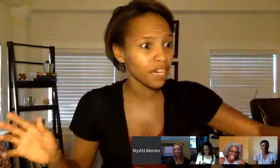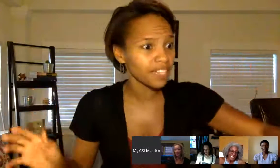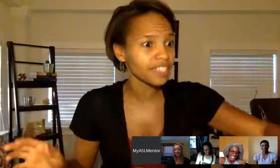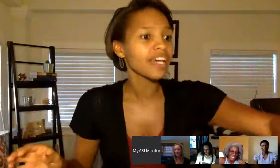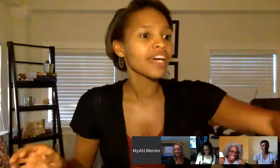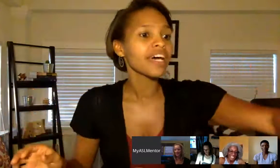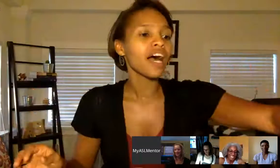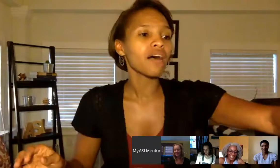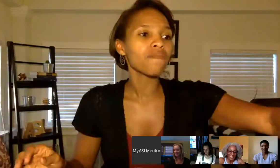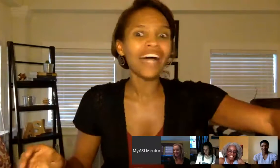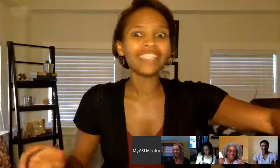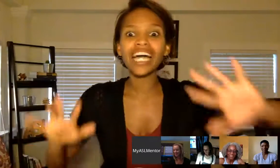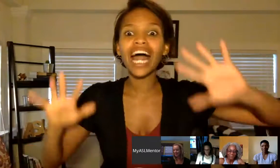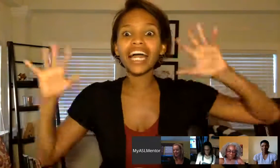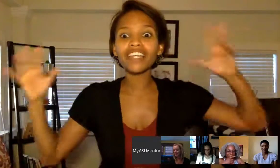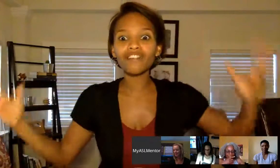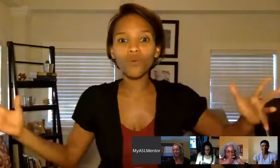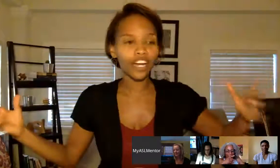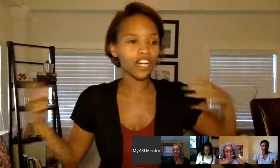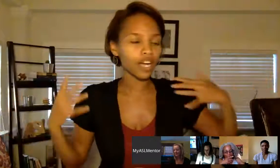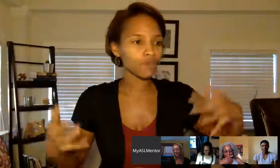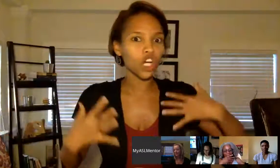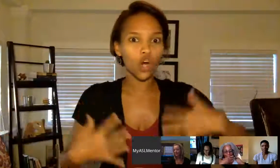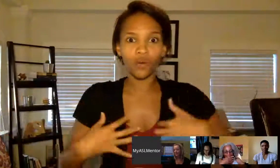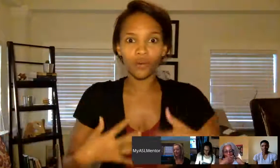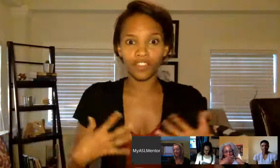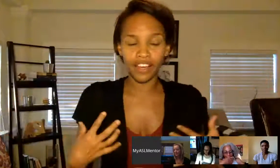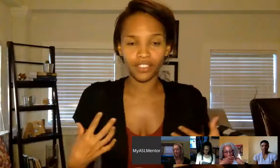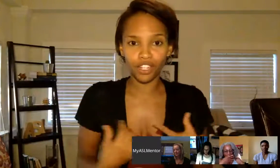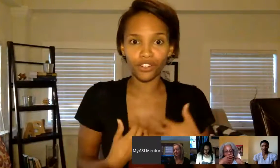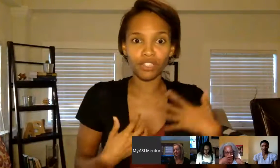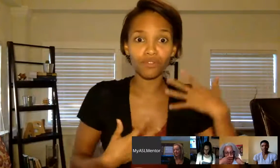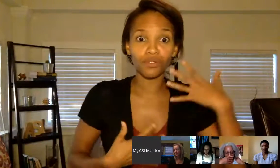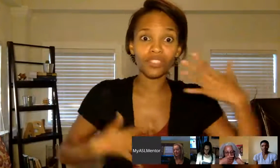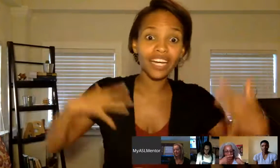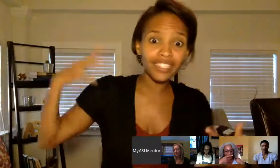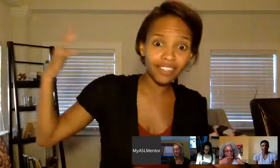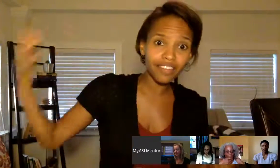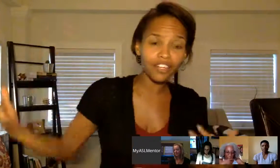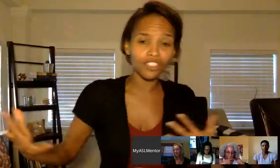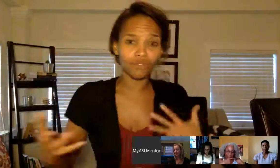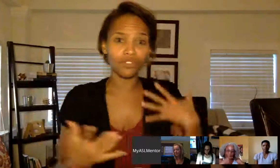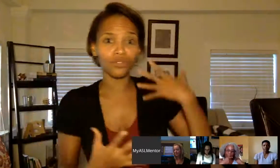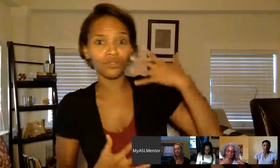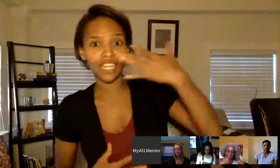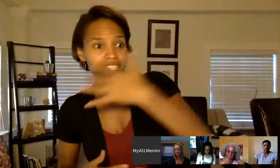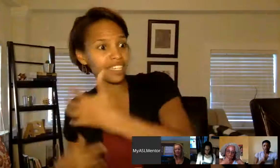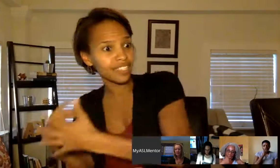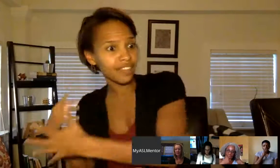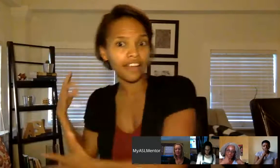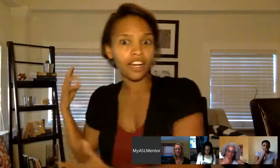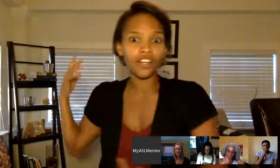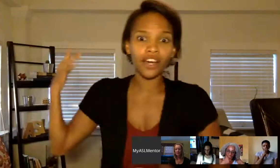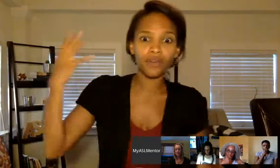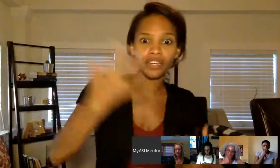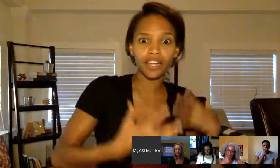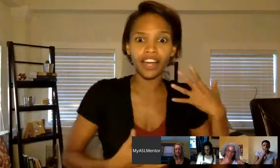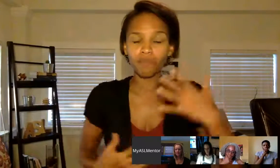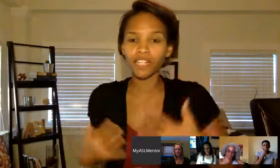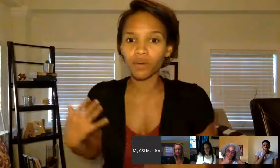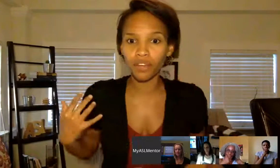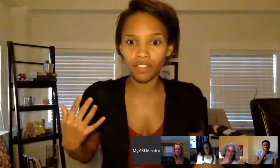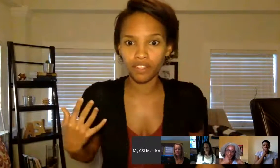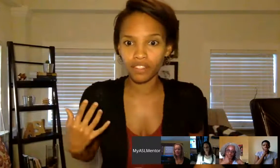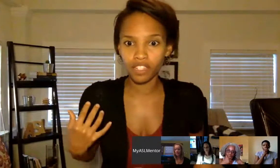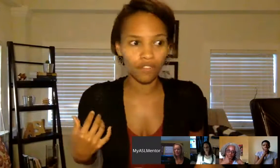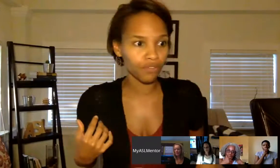know, but that's kind of where I was going with that. So there are some new signs in there, some new techniques in there that we can kind of